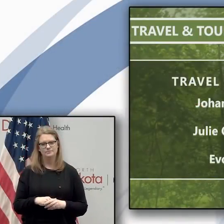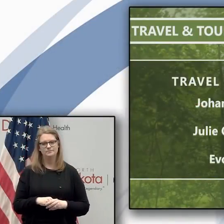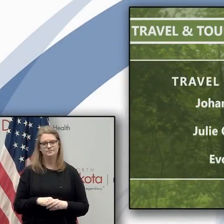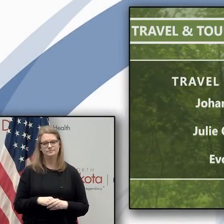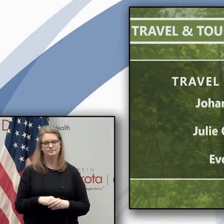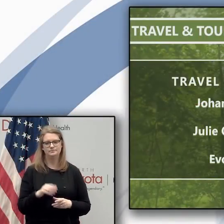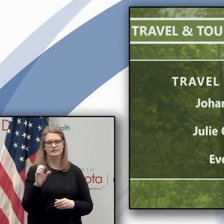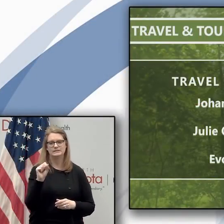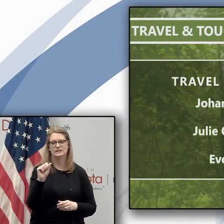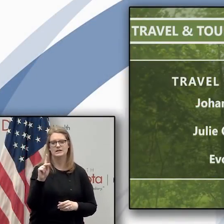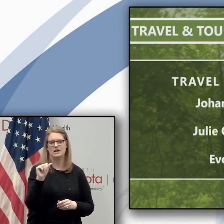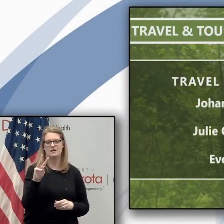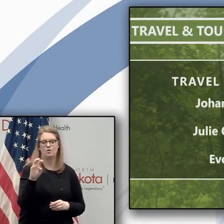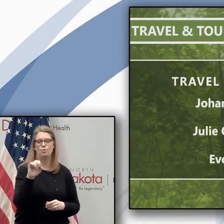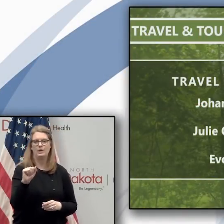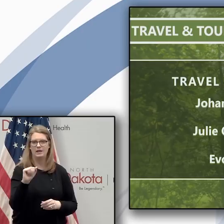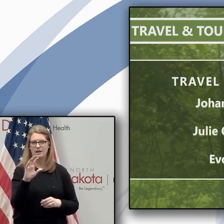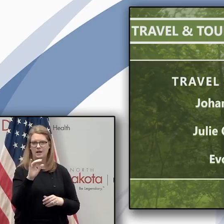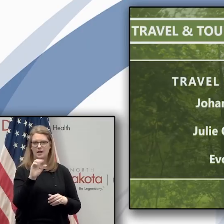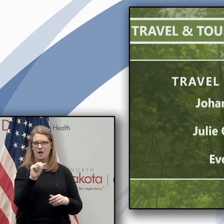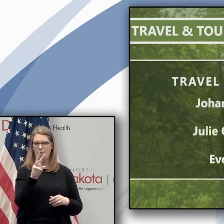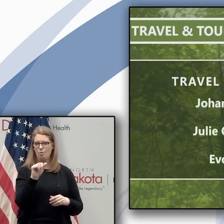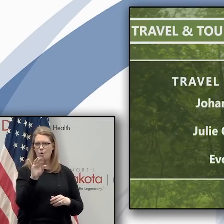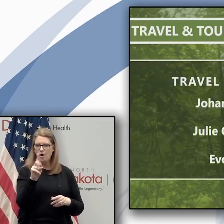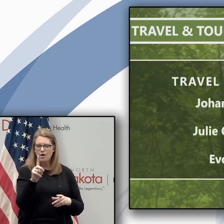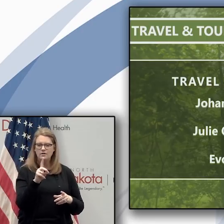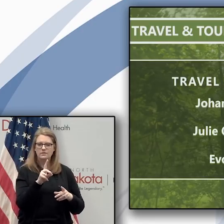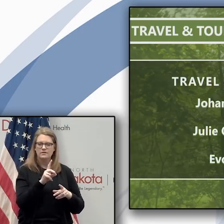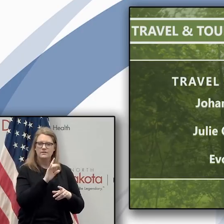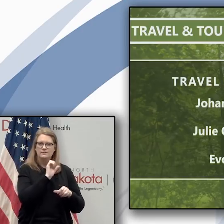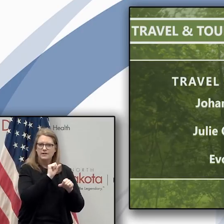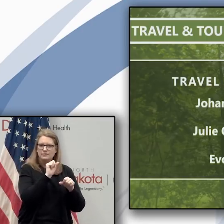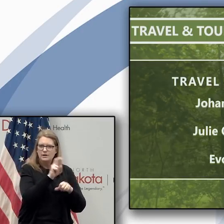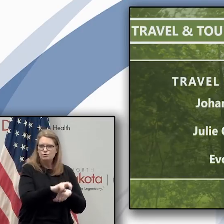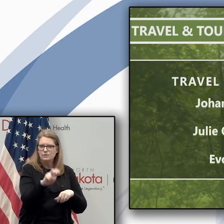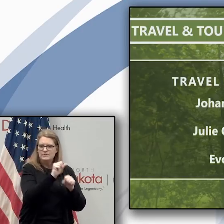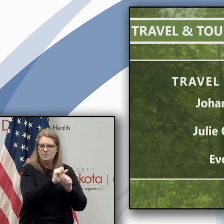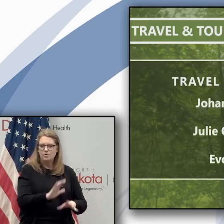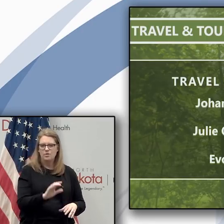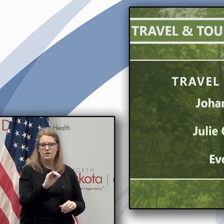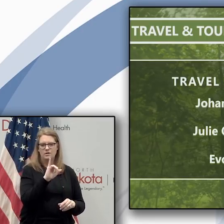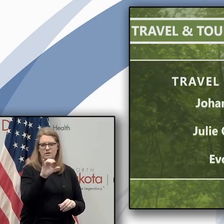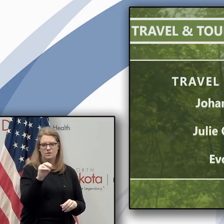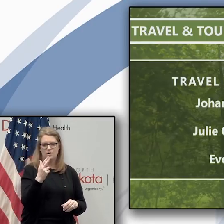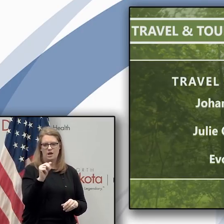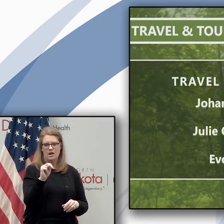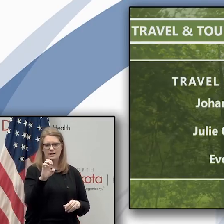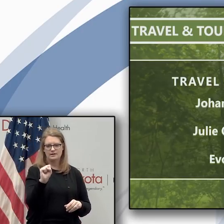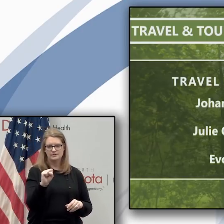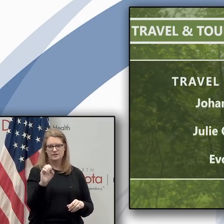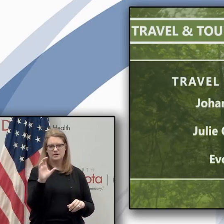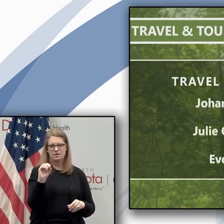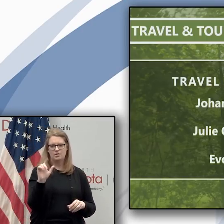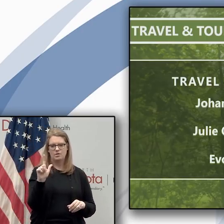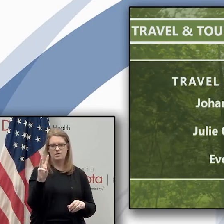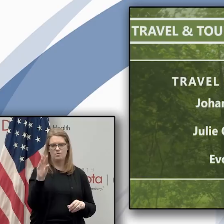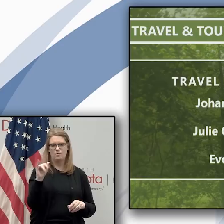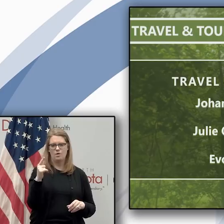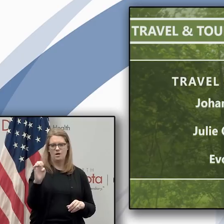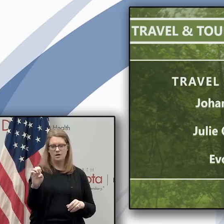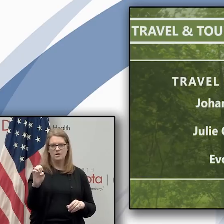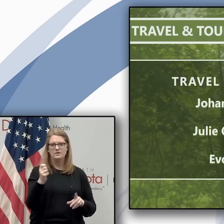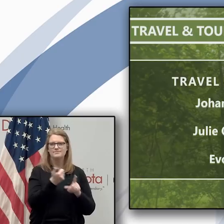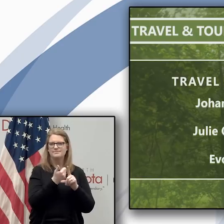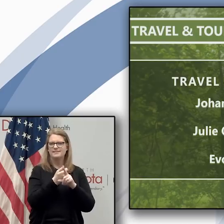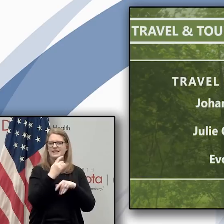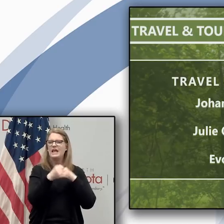The Sakakawea Award for Behind the Scenes Tourism Employee goes to Johannes Olvaka at the International